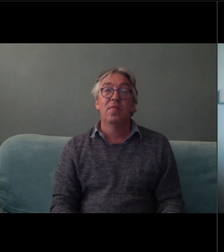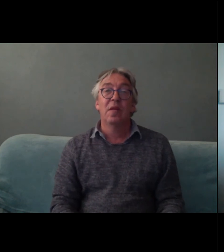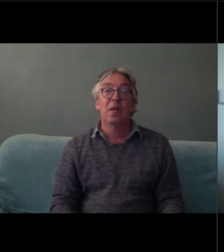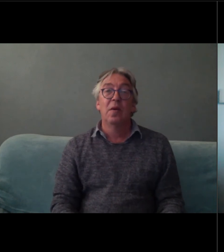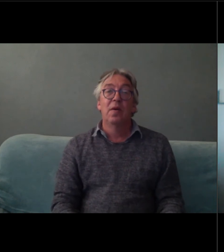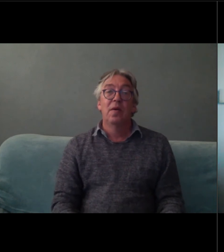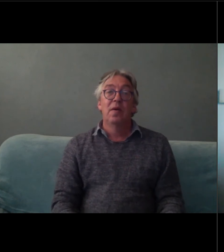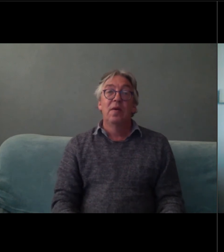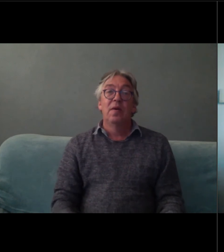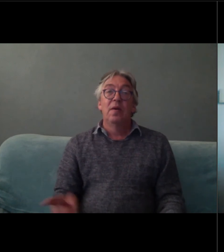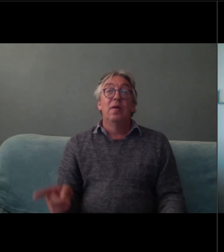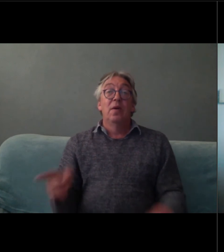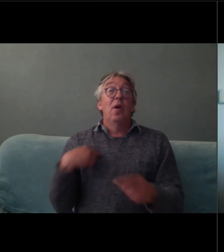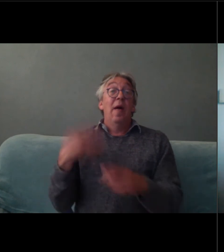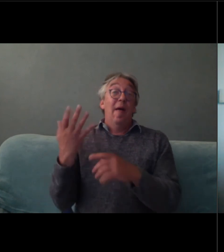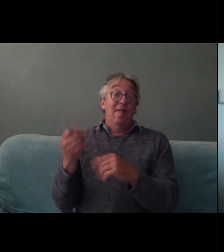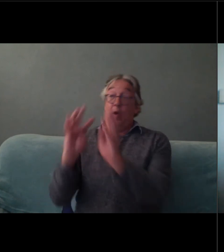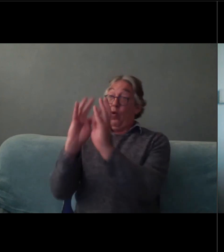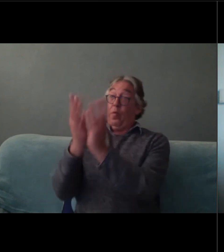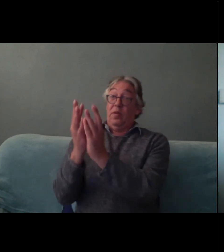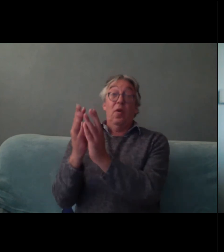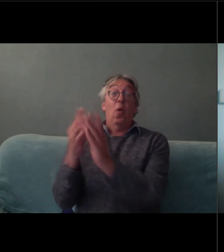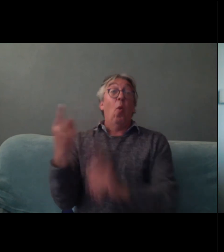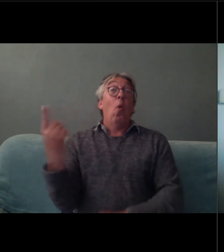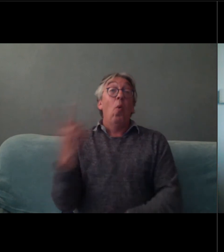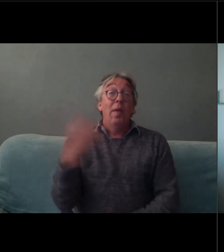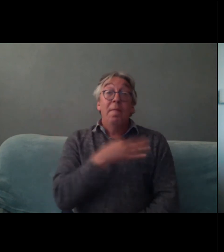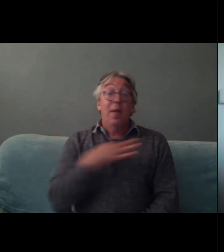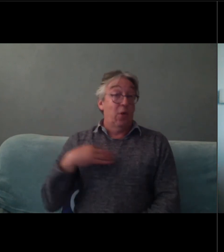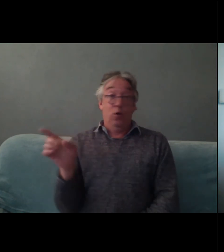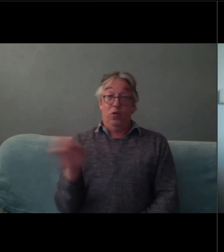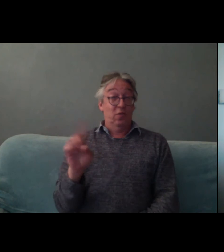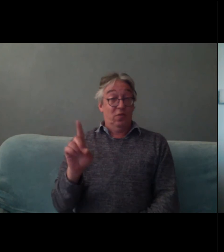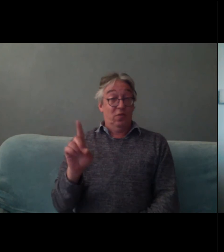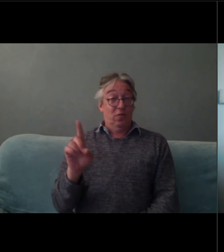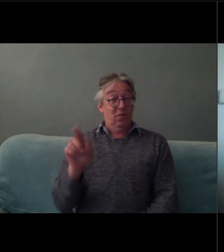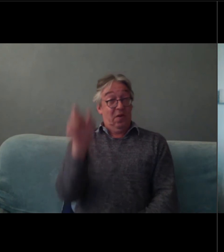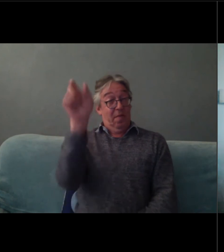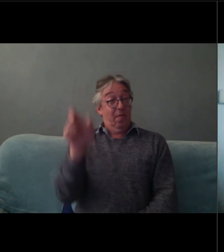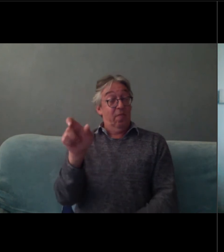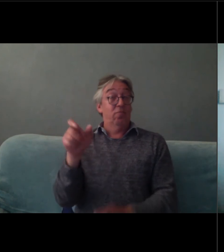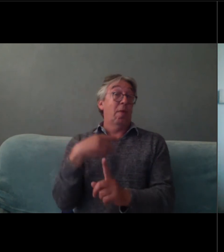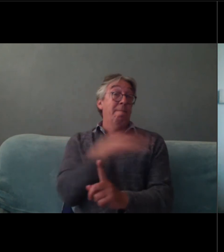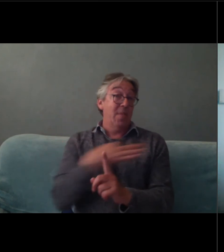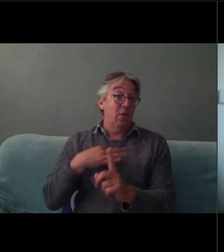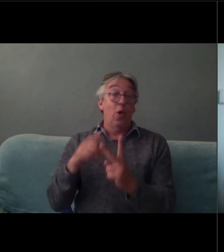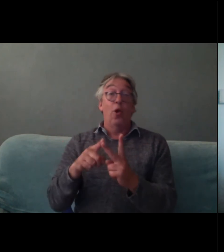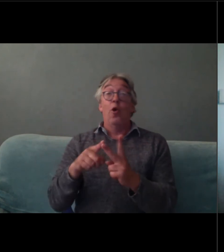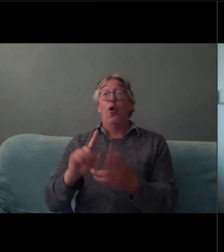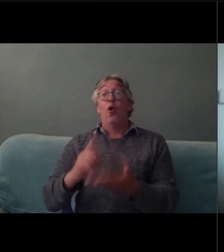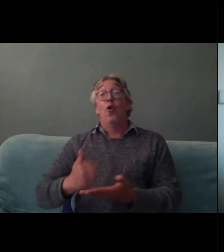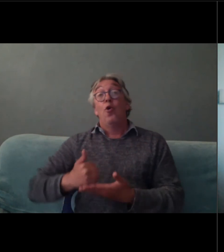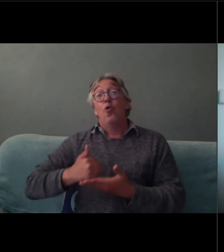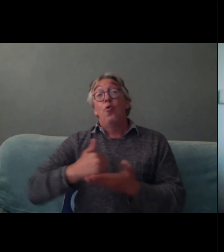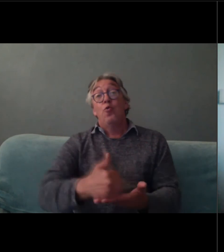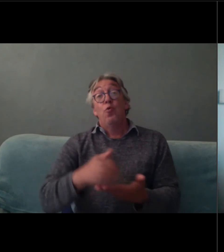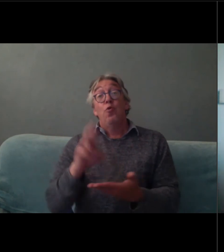different backgrounds, not just medical professionals, but also rehabilitation professionals.